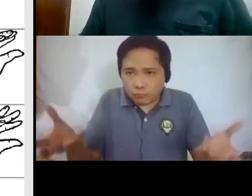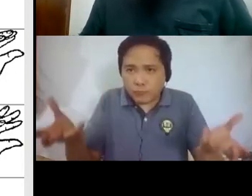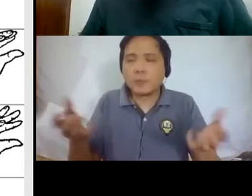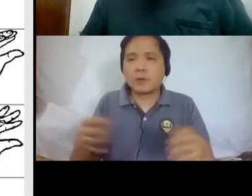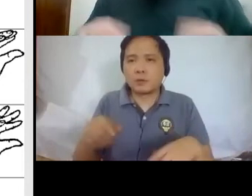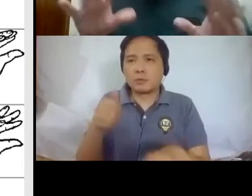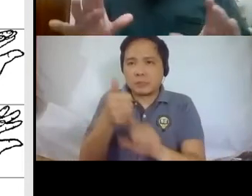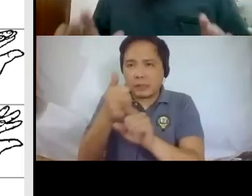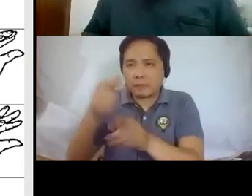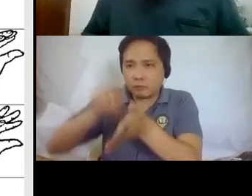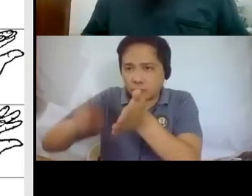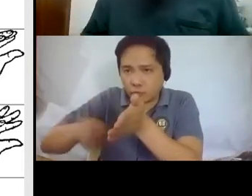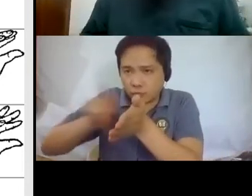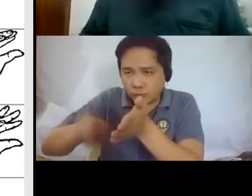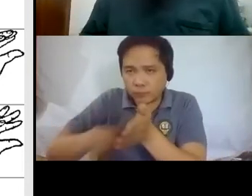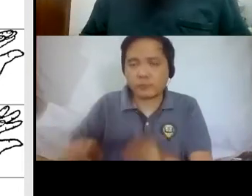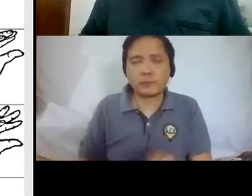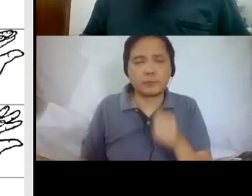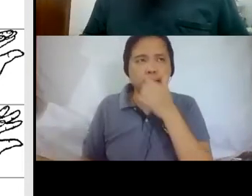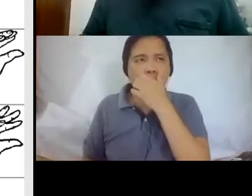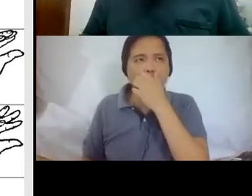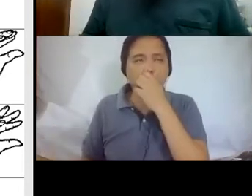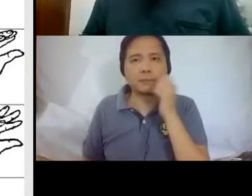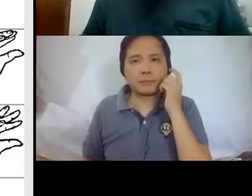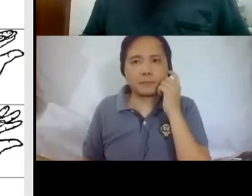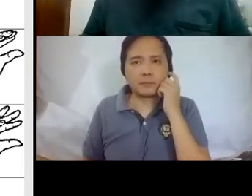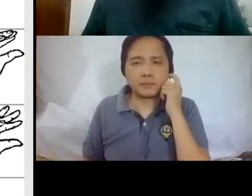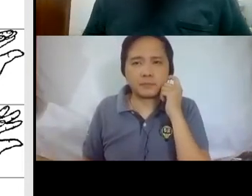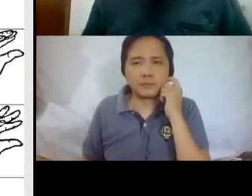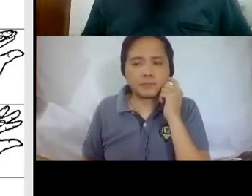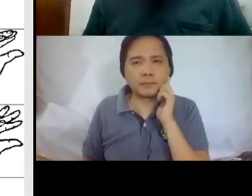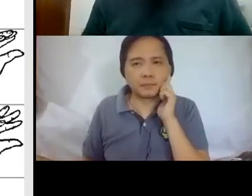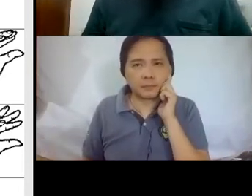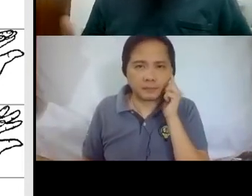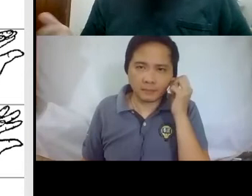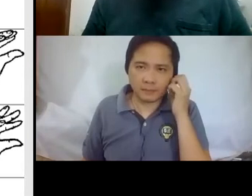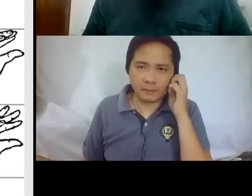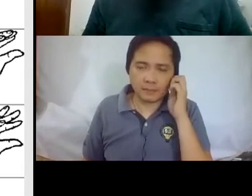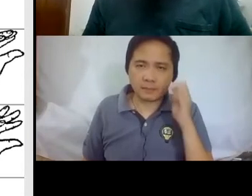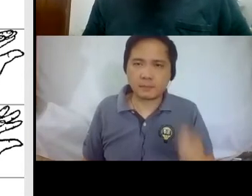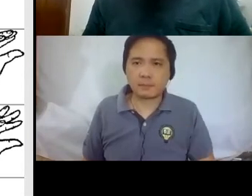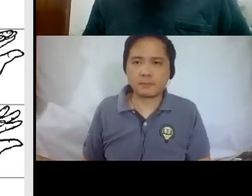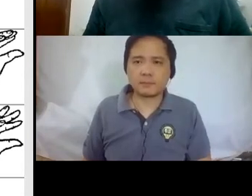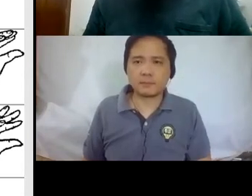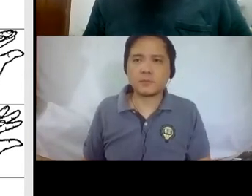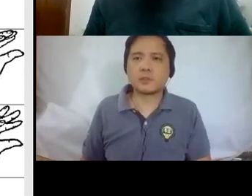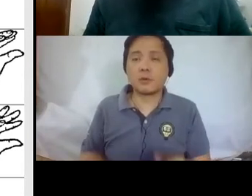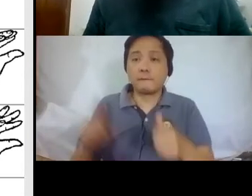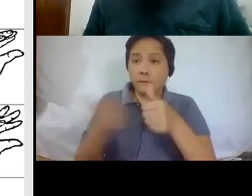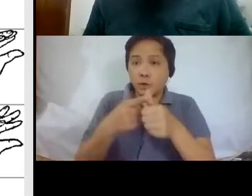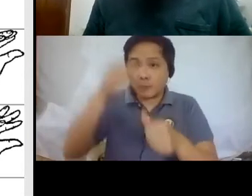Okay, so the first thing we're going to do is divide the signs into one hand and two hand.